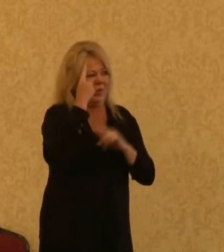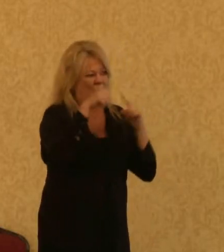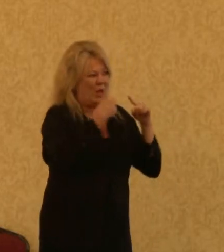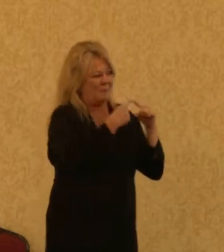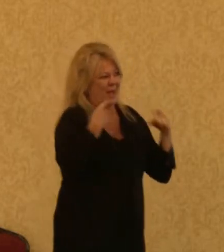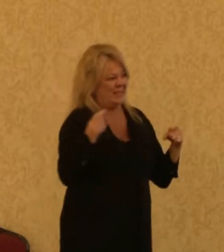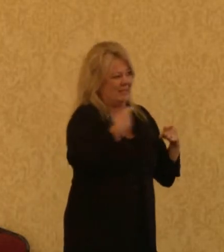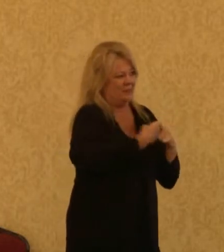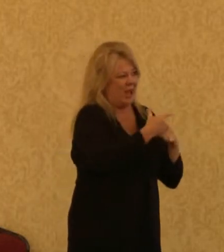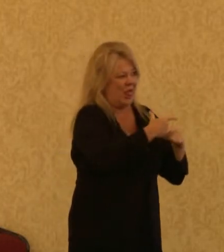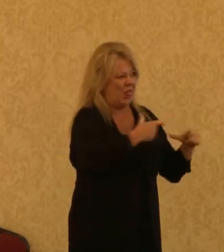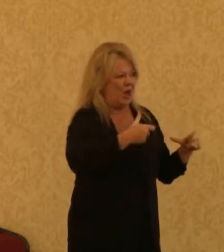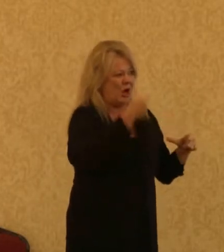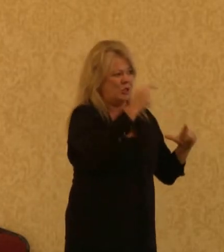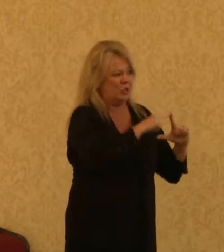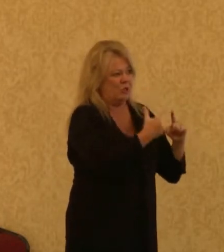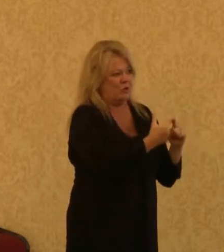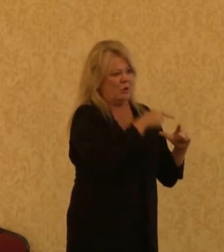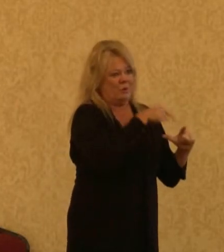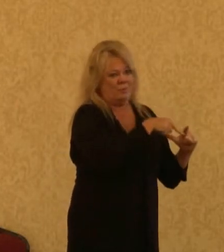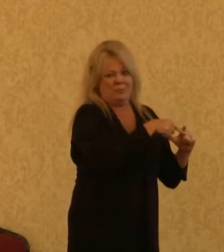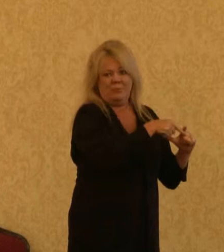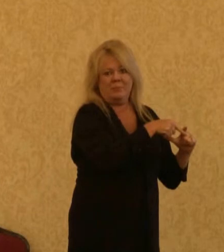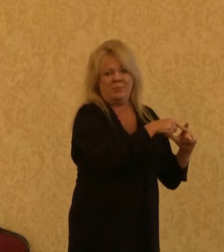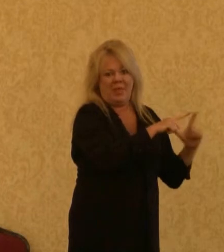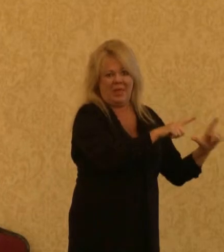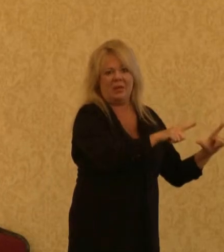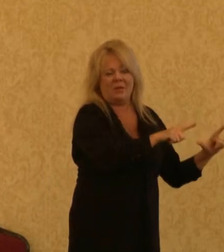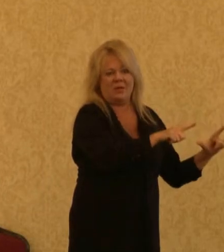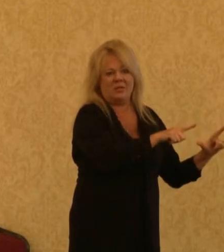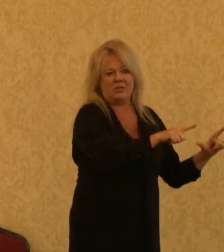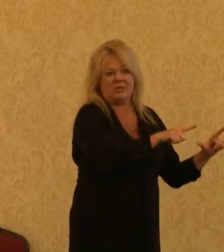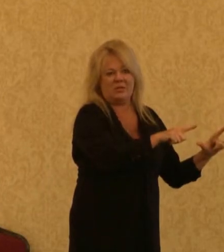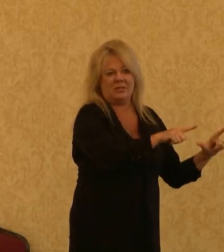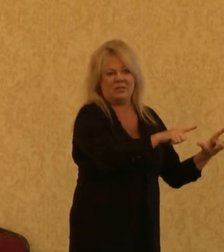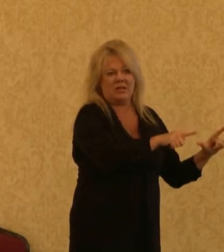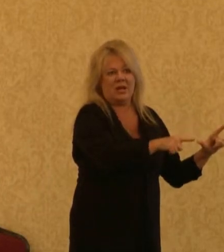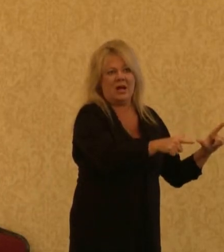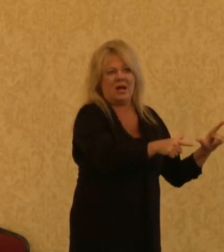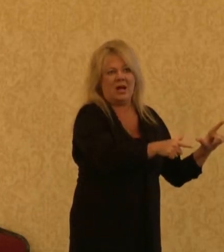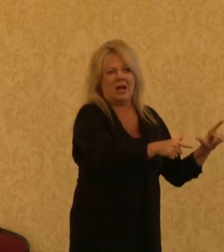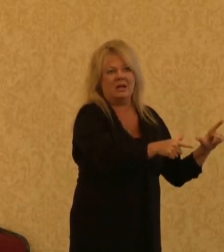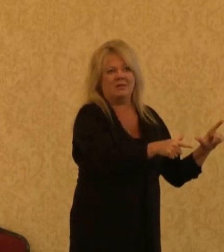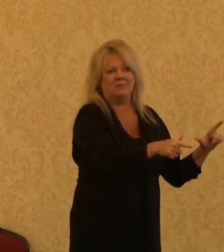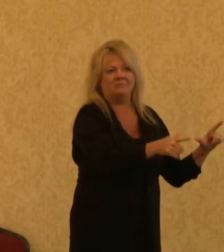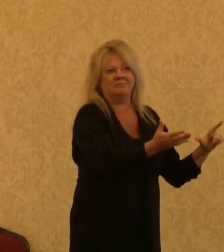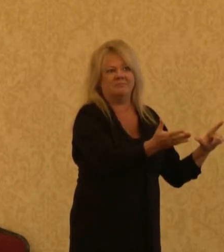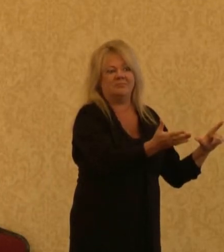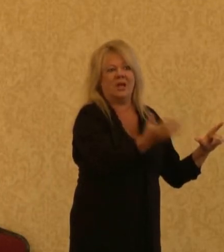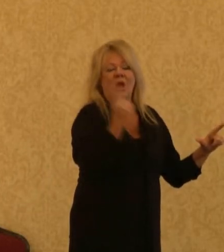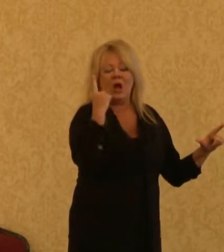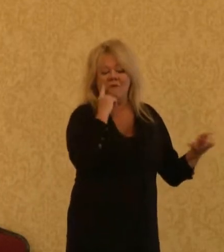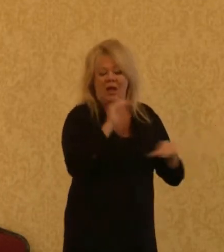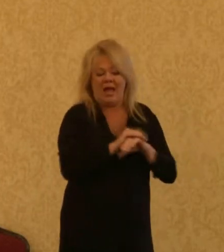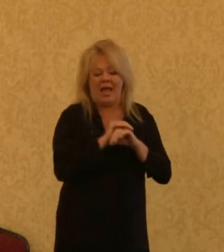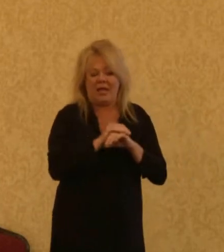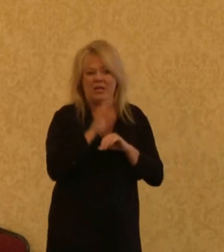to lead you to these resources. VRS also has trilingual services.